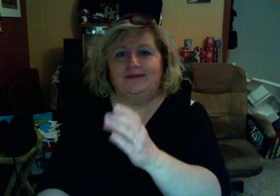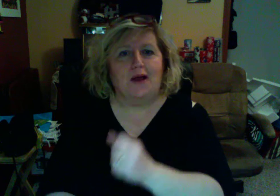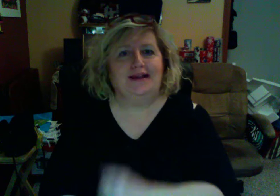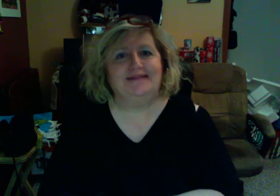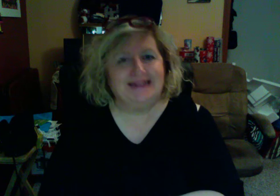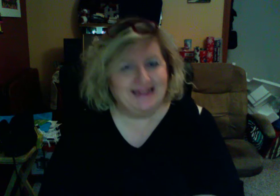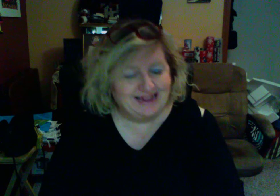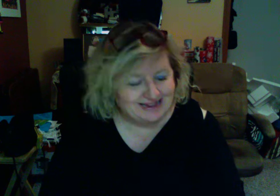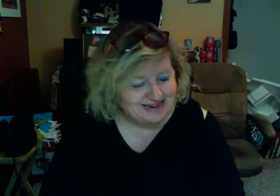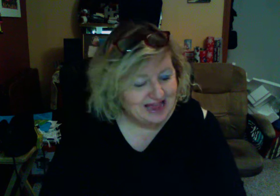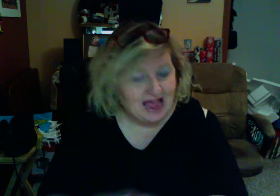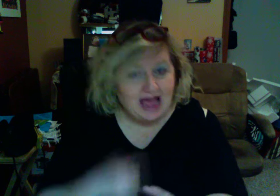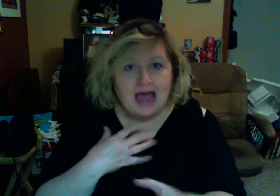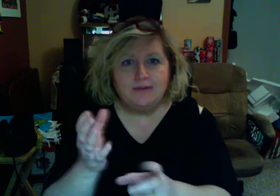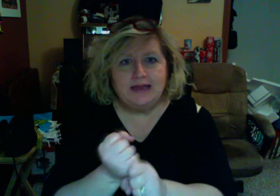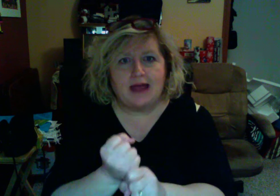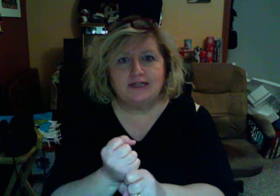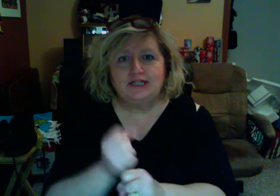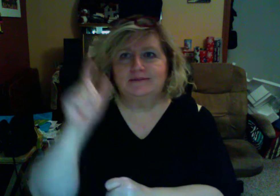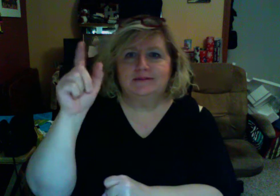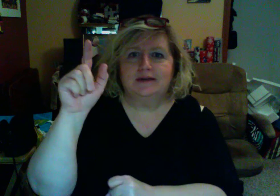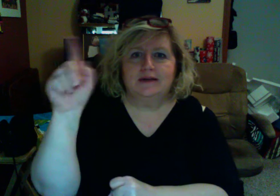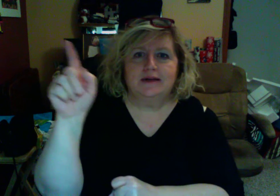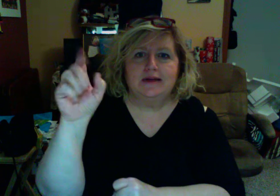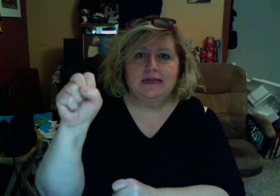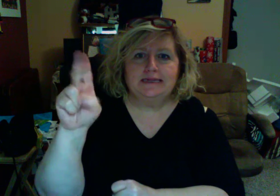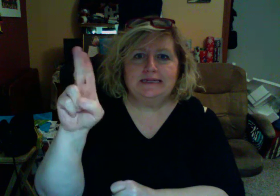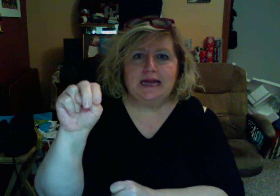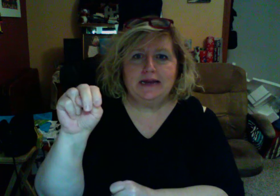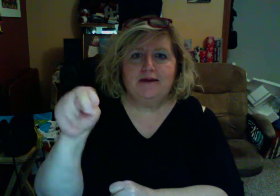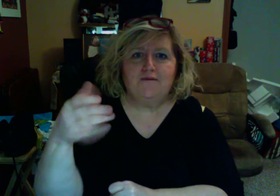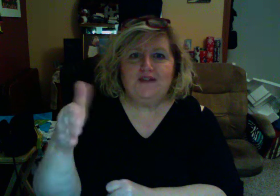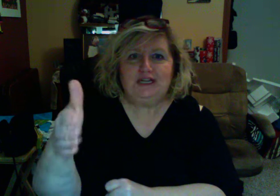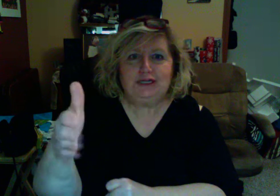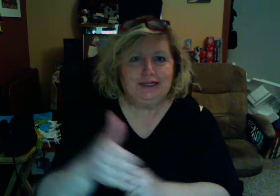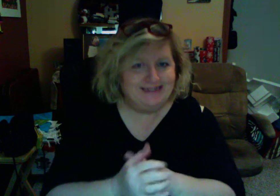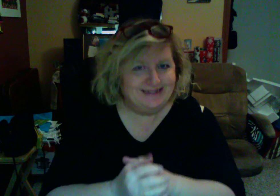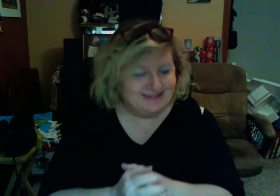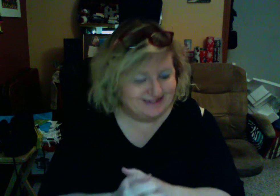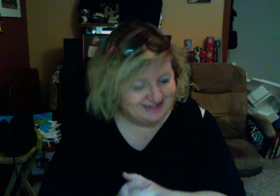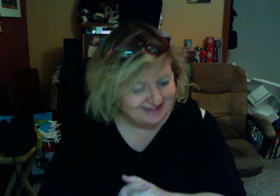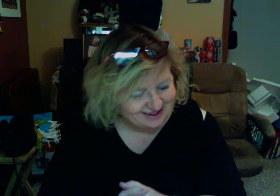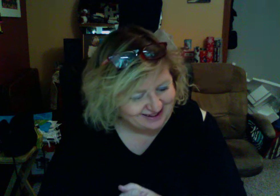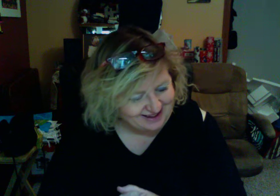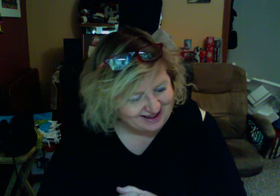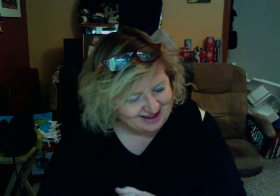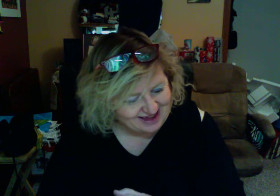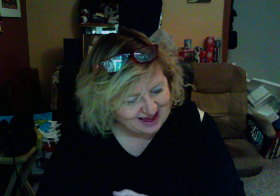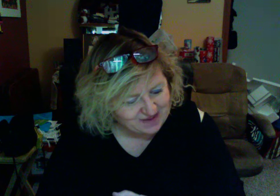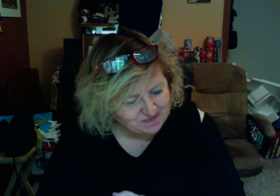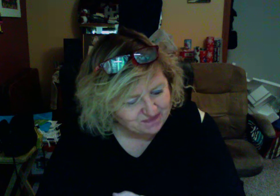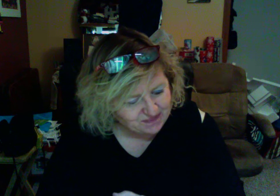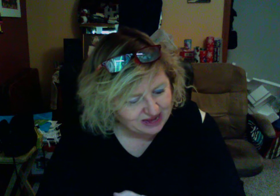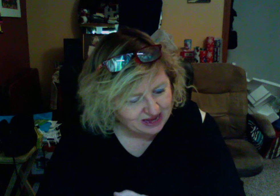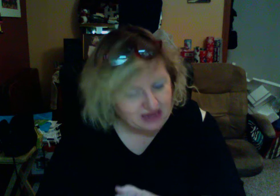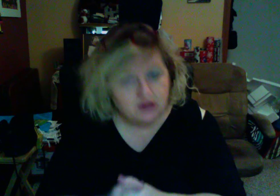gone. And I would catch the sunfish. Okay.